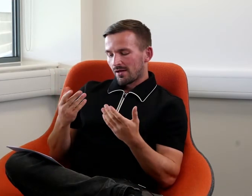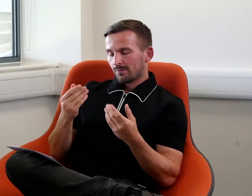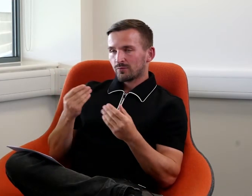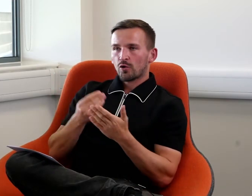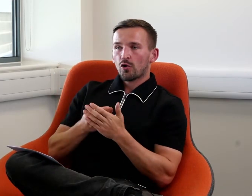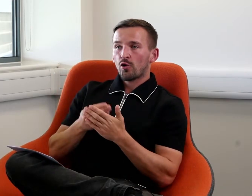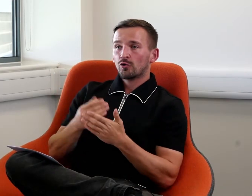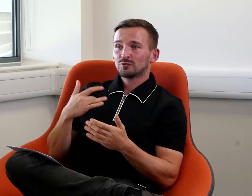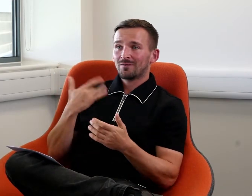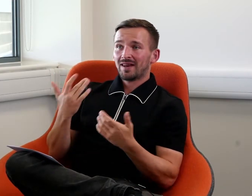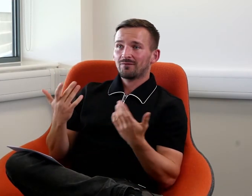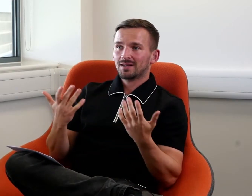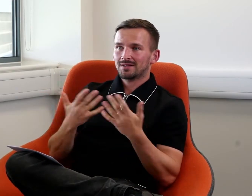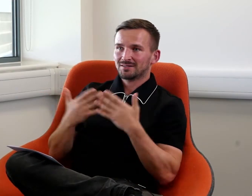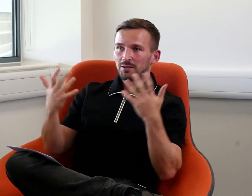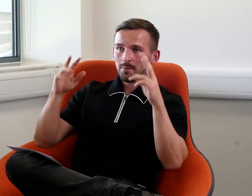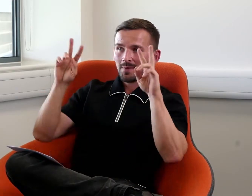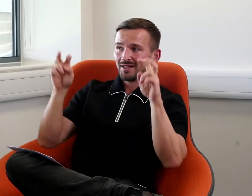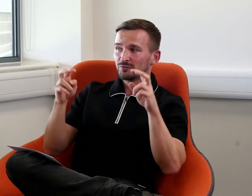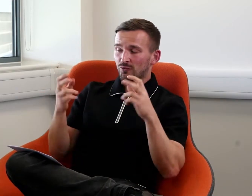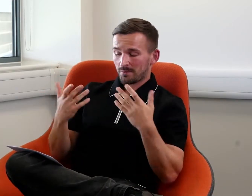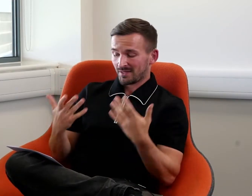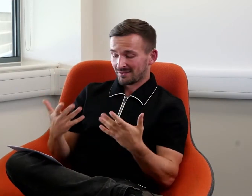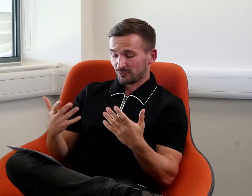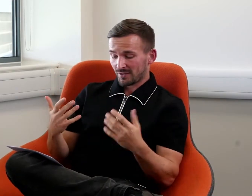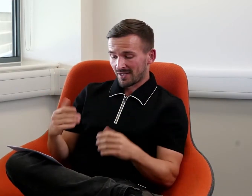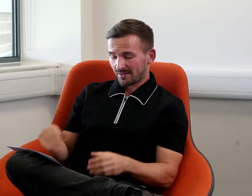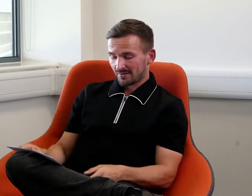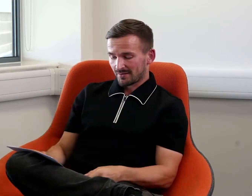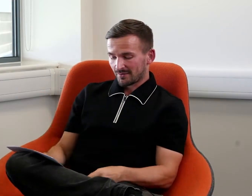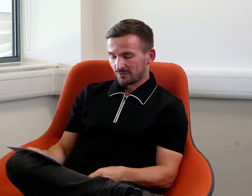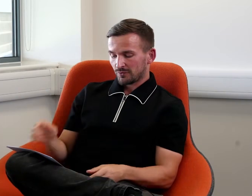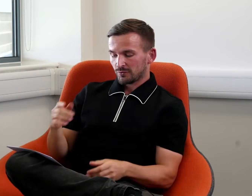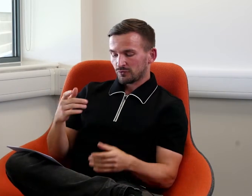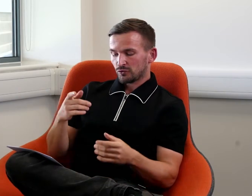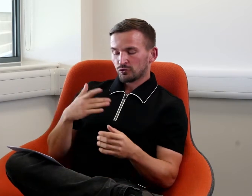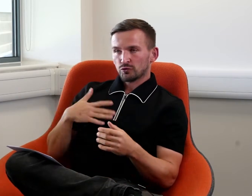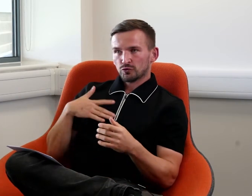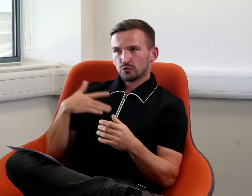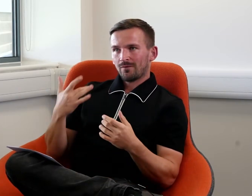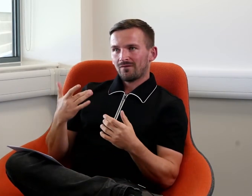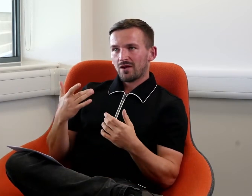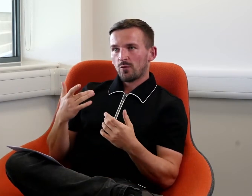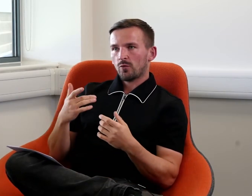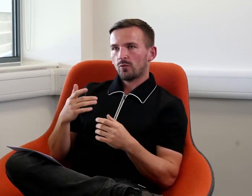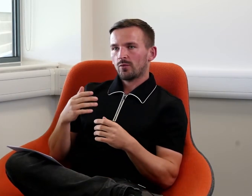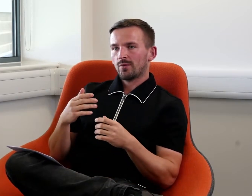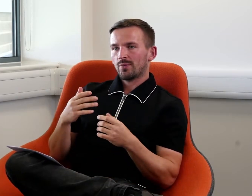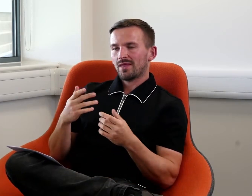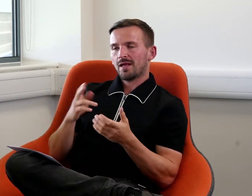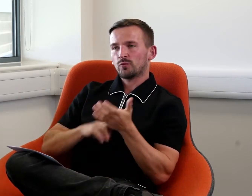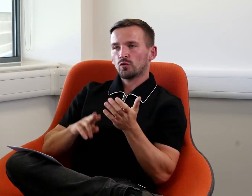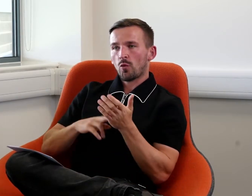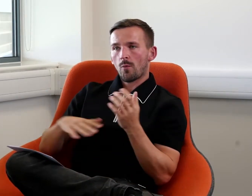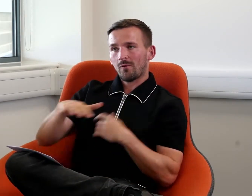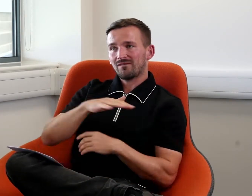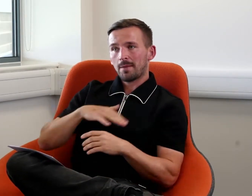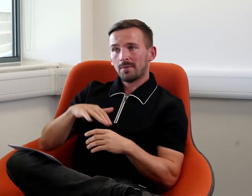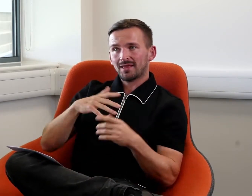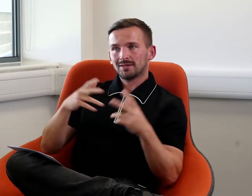So now I think I might talk about the cost of living. As you know, it's a big thing on the agenda at the moment. If